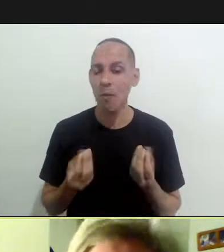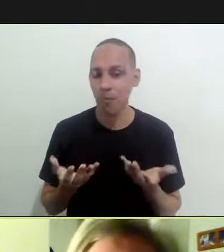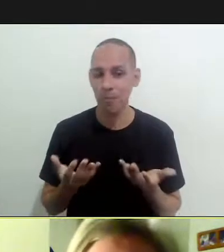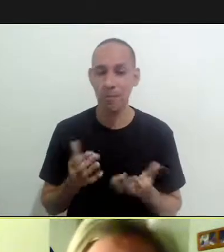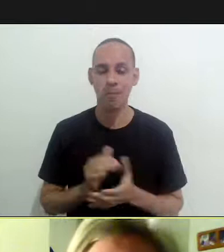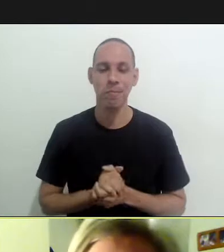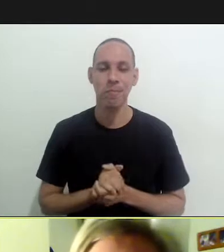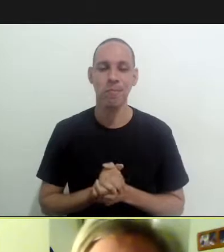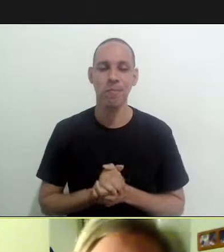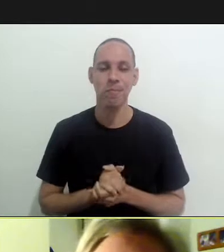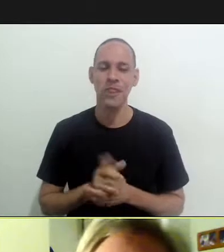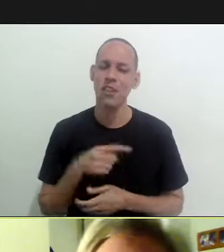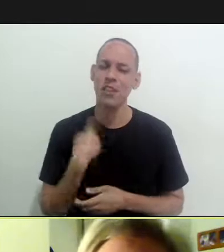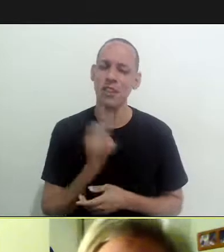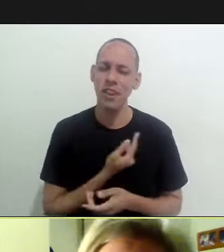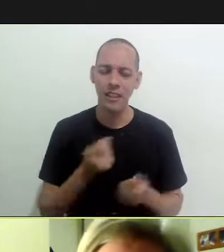up